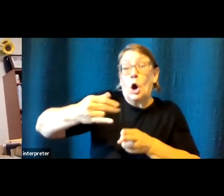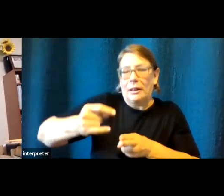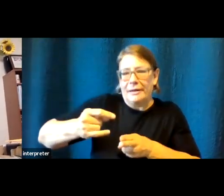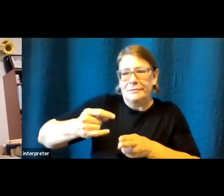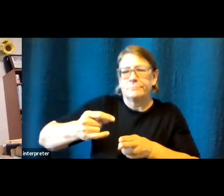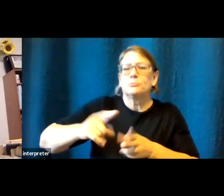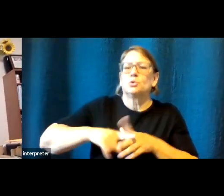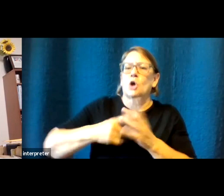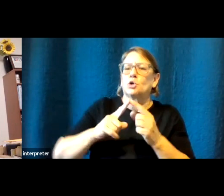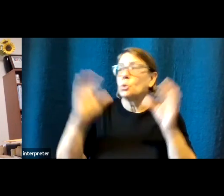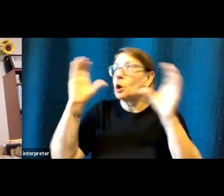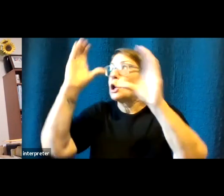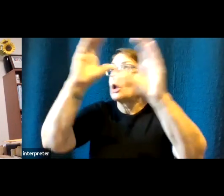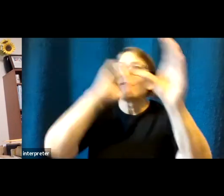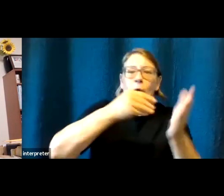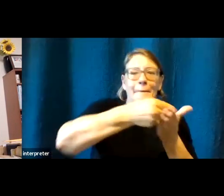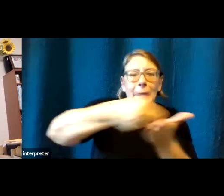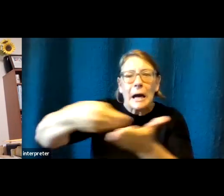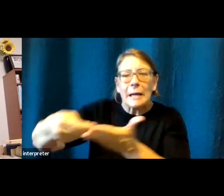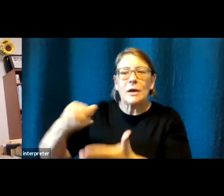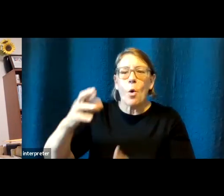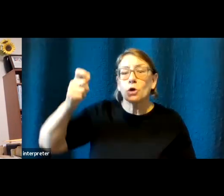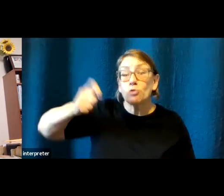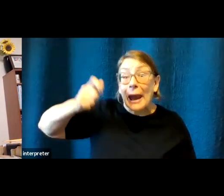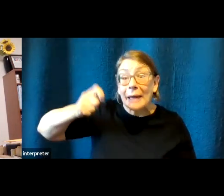some funding sources or some grants.